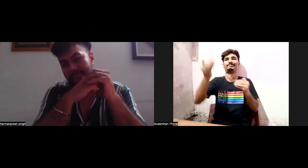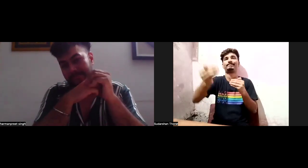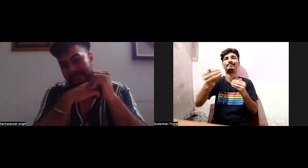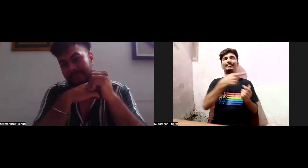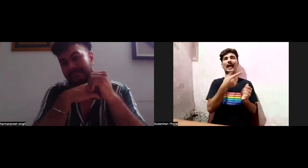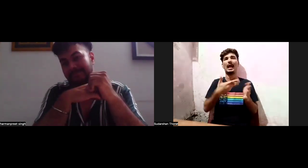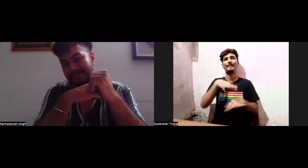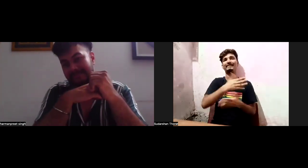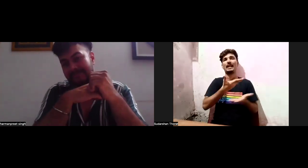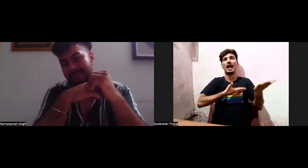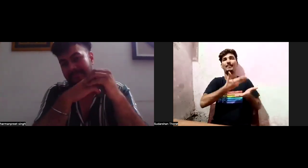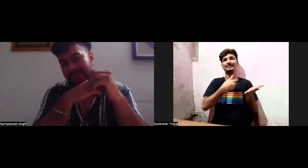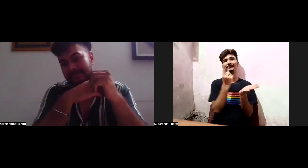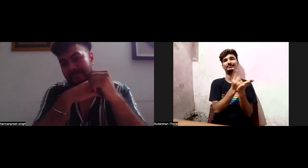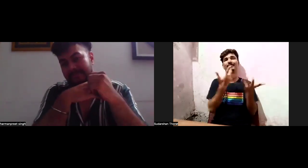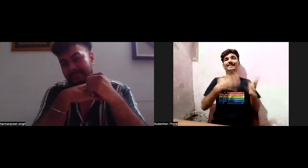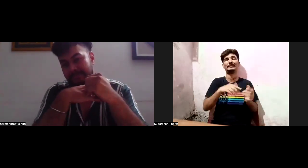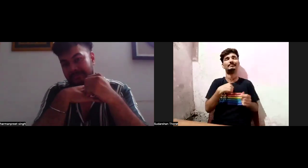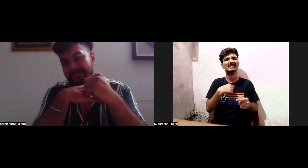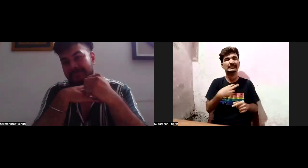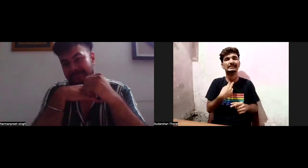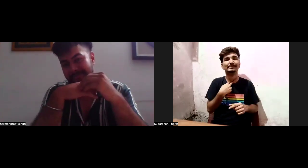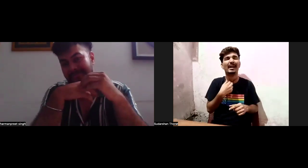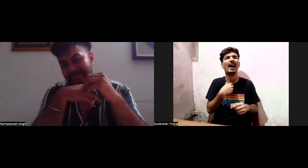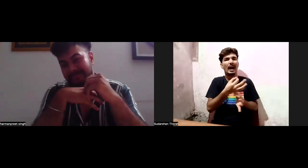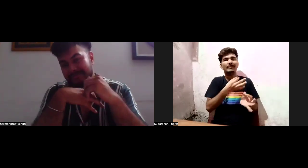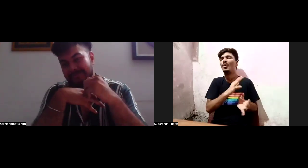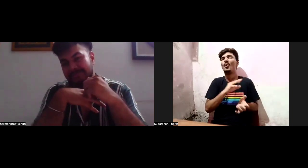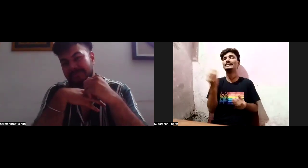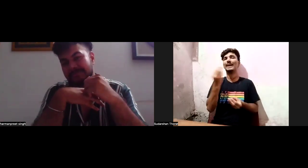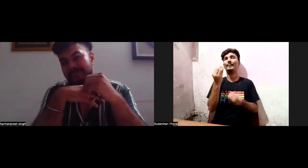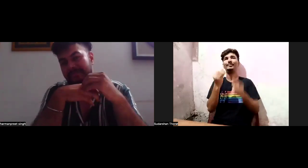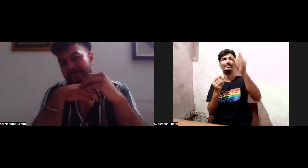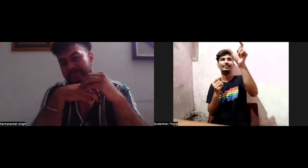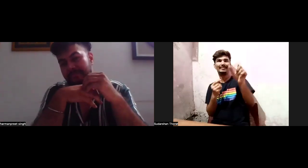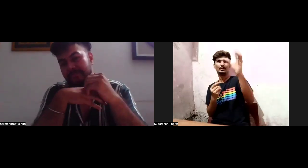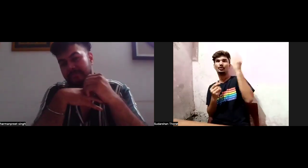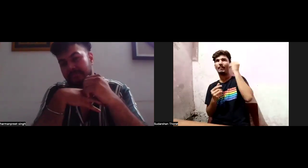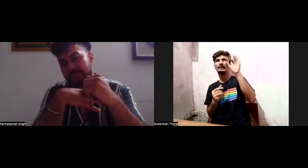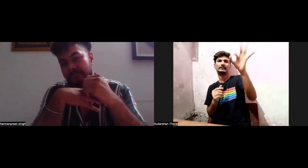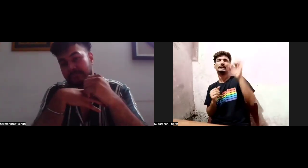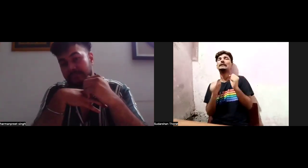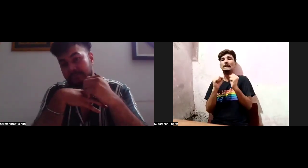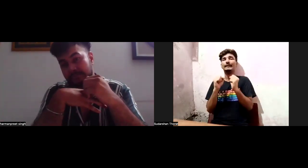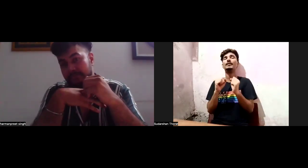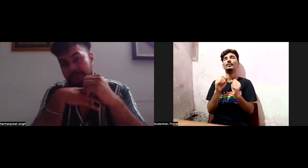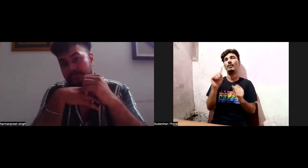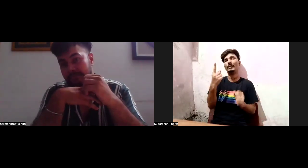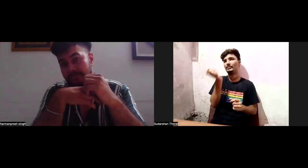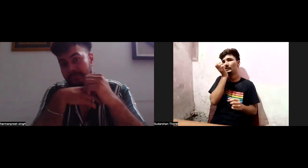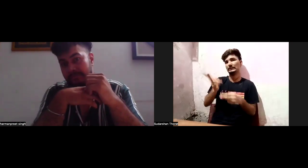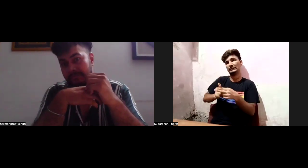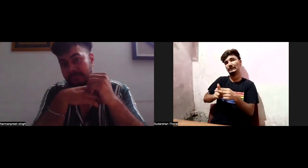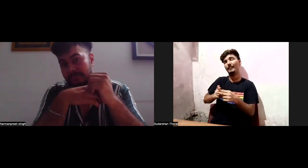queer community. So I want them to give me more 5 works, but we have a contract. This told me